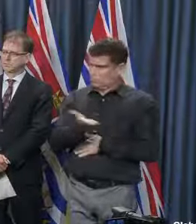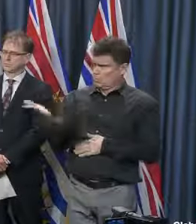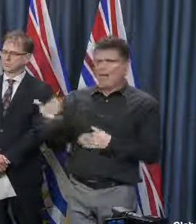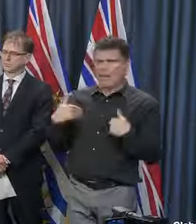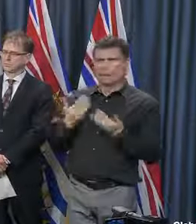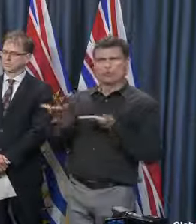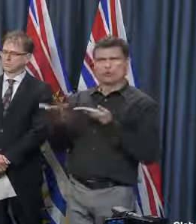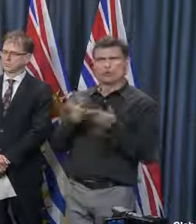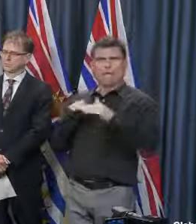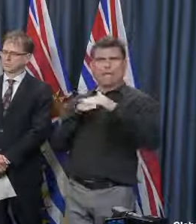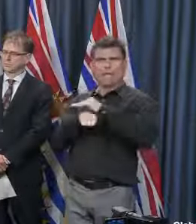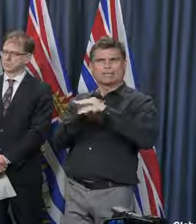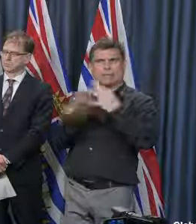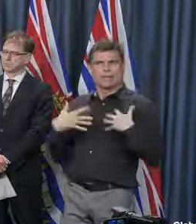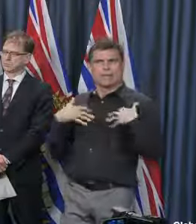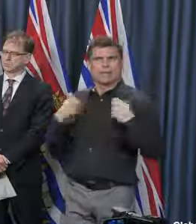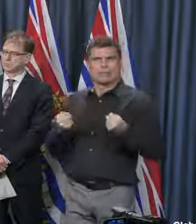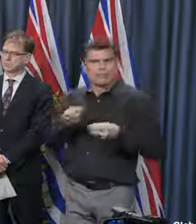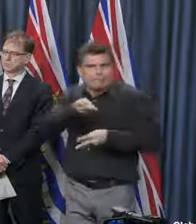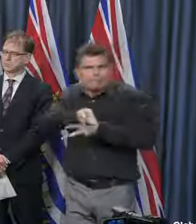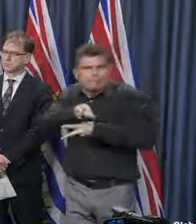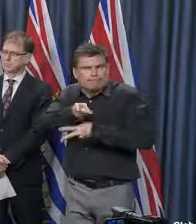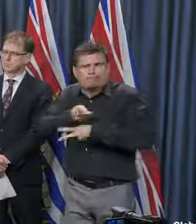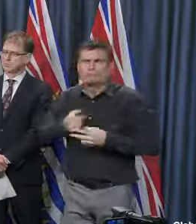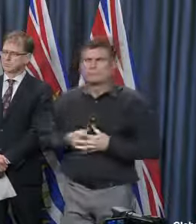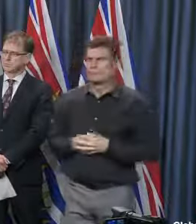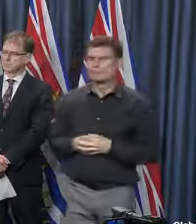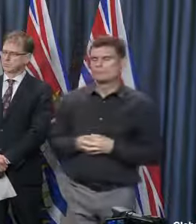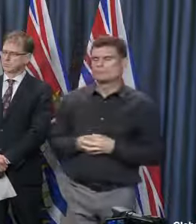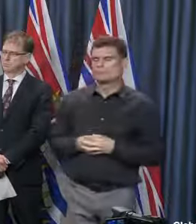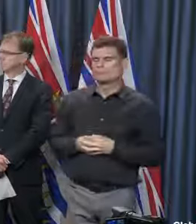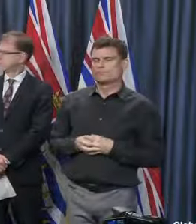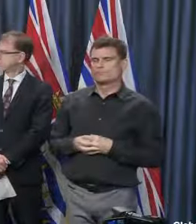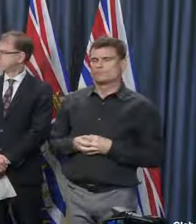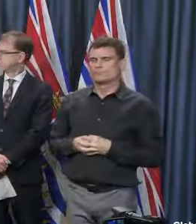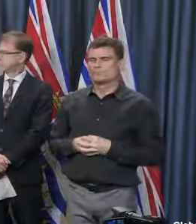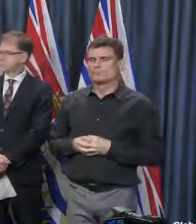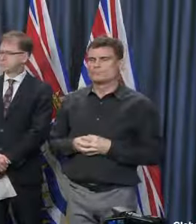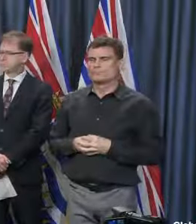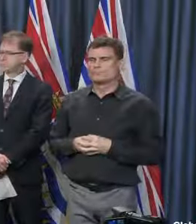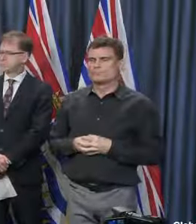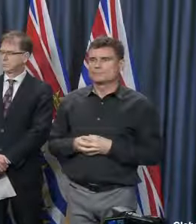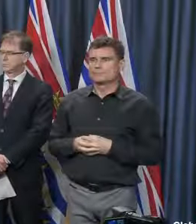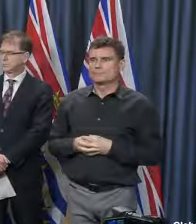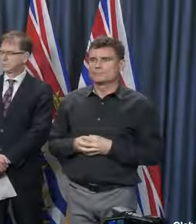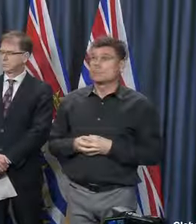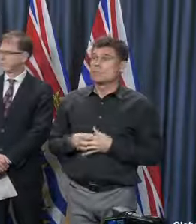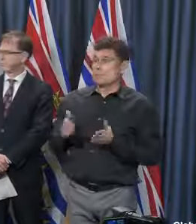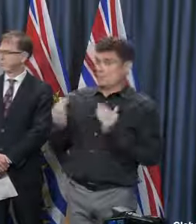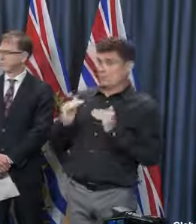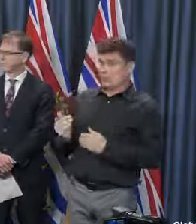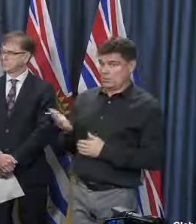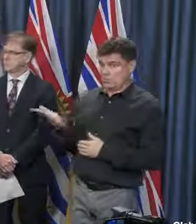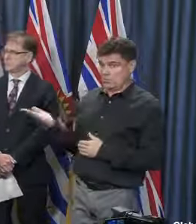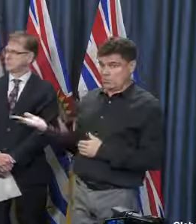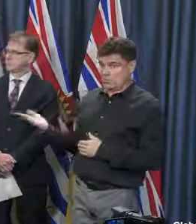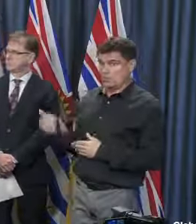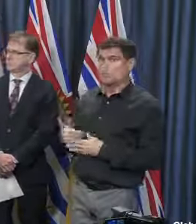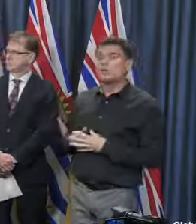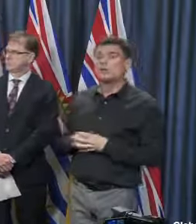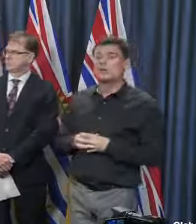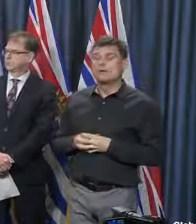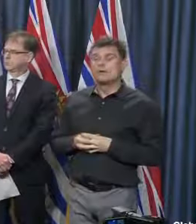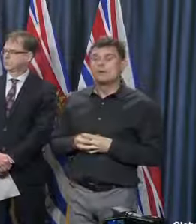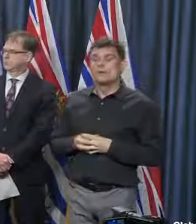I also want to talk again about the advice that we gave, or the direction that we gave for anybody who's